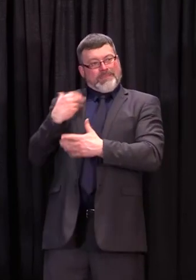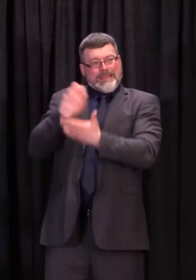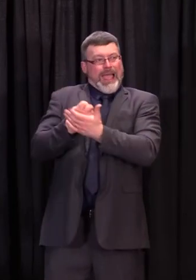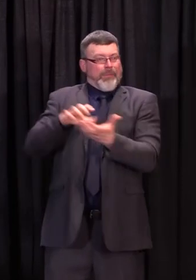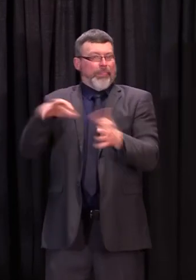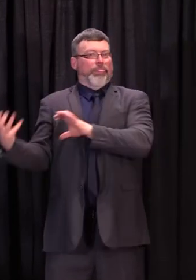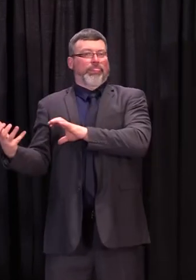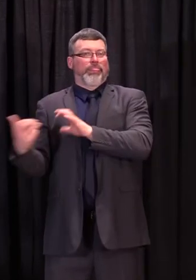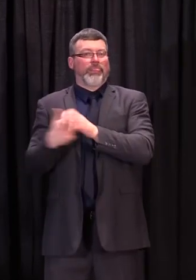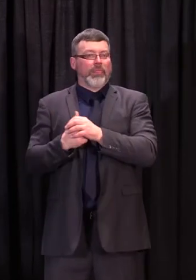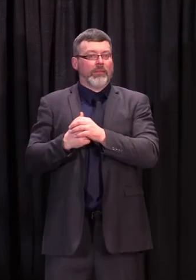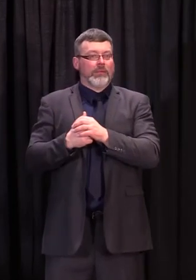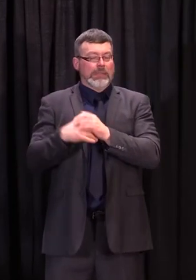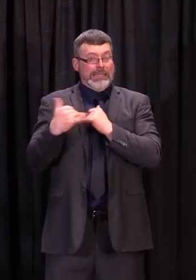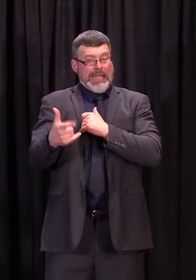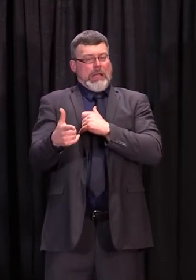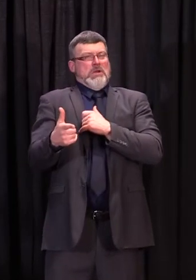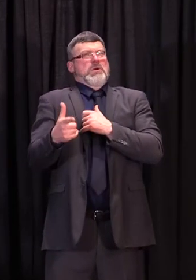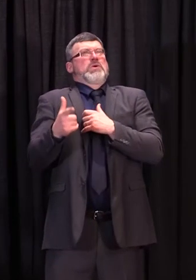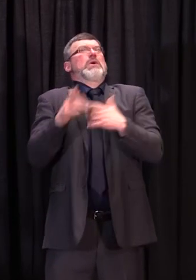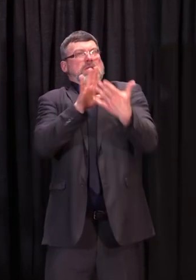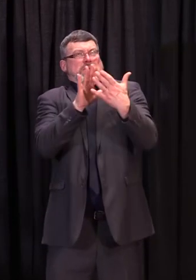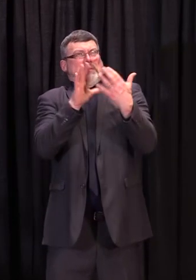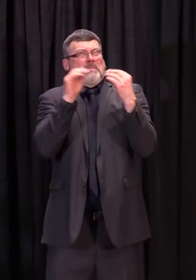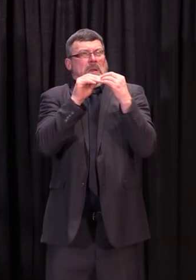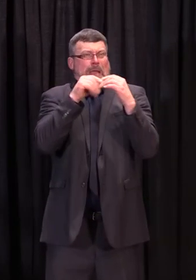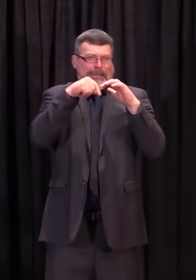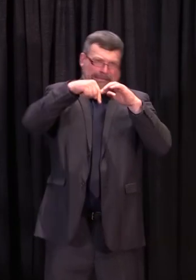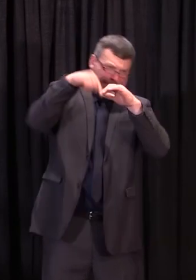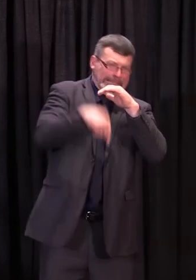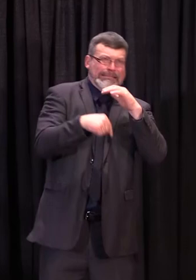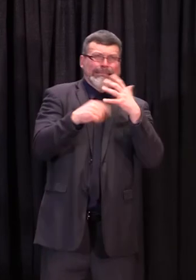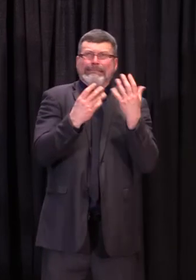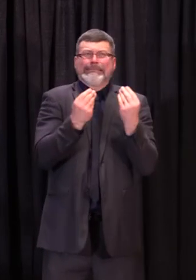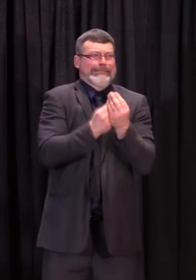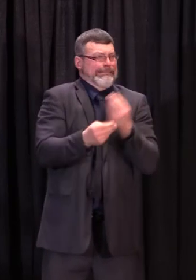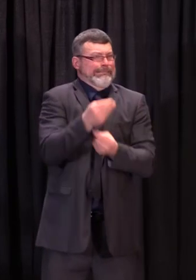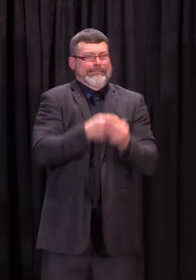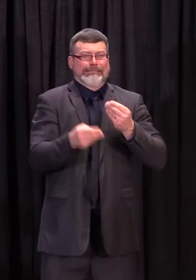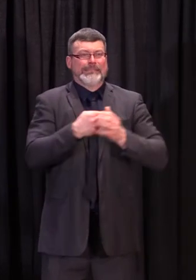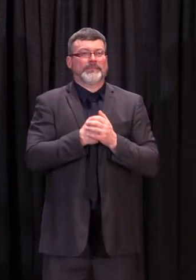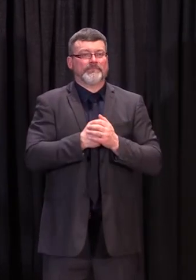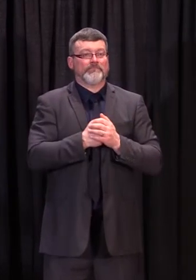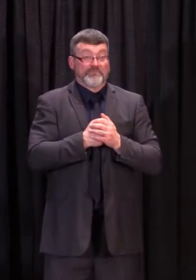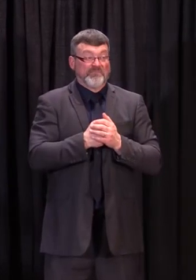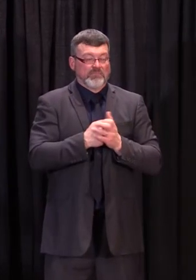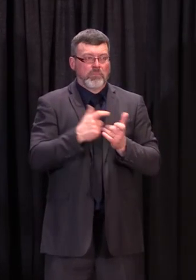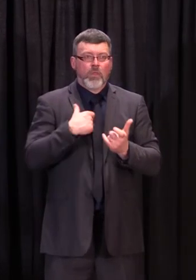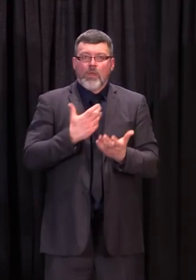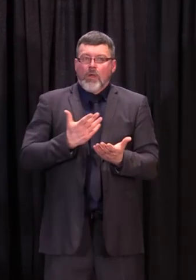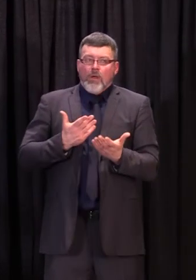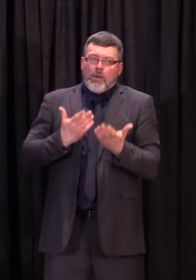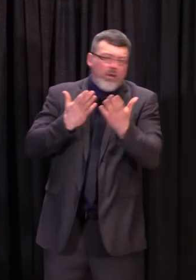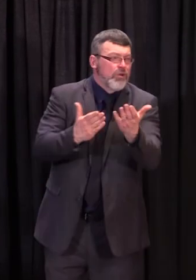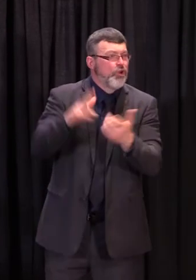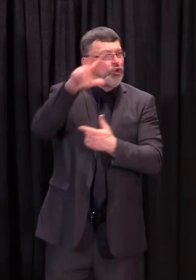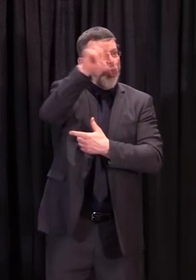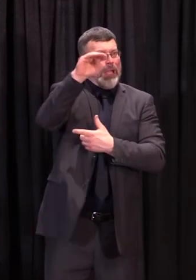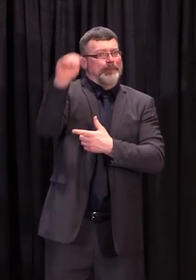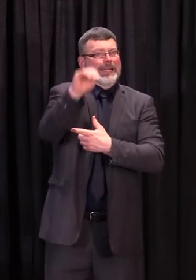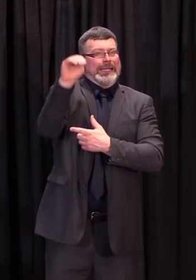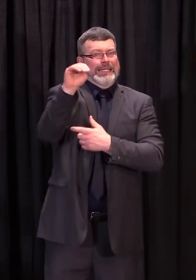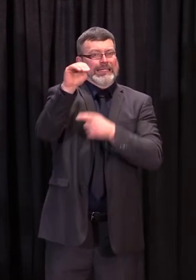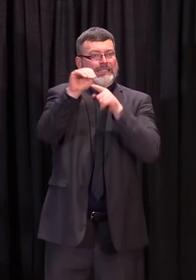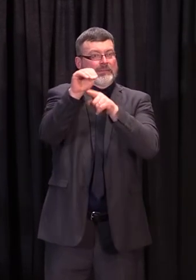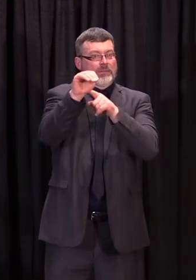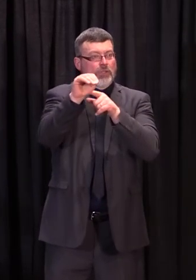climb. So I propose $30 million to encourage revitalization in the regions that